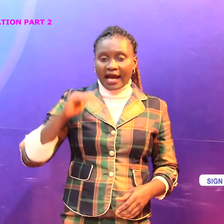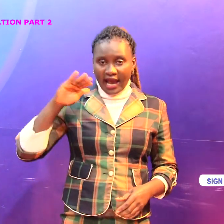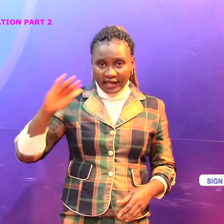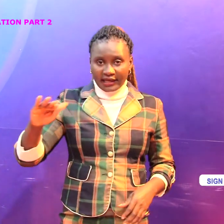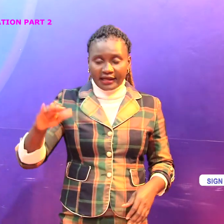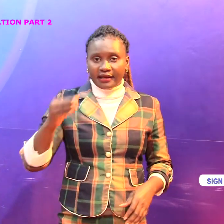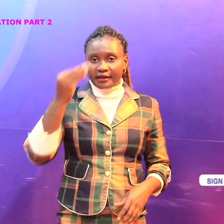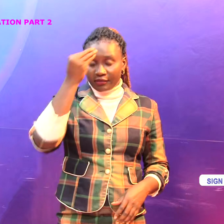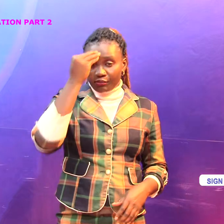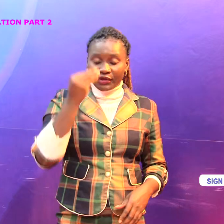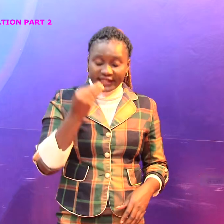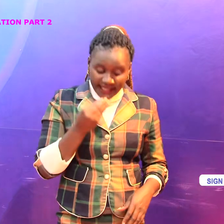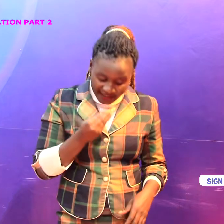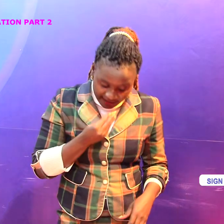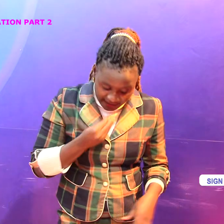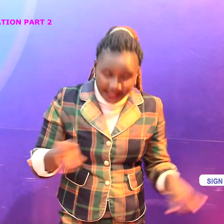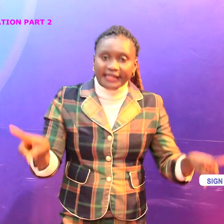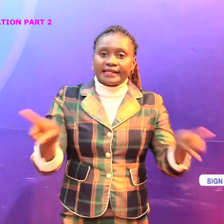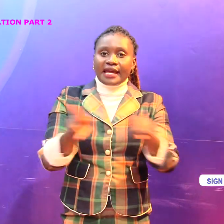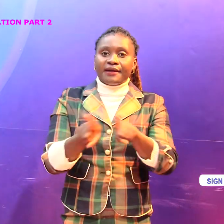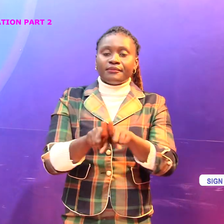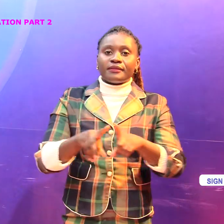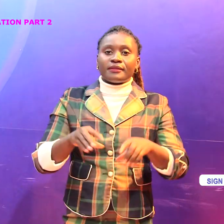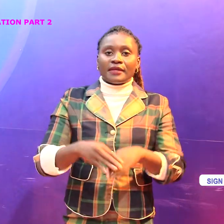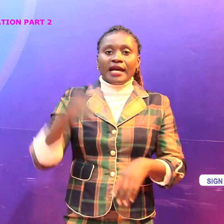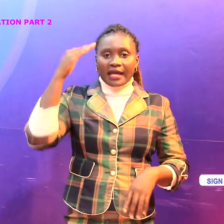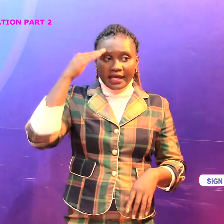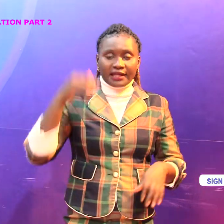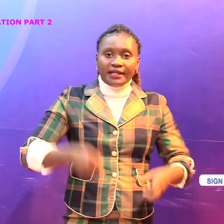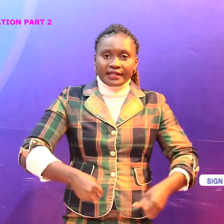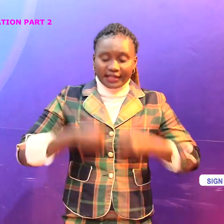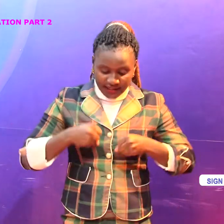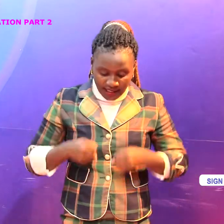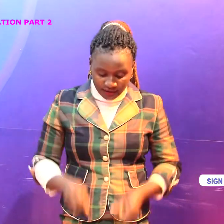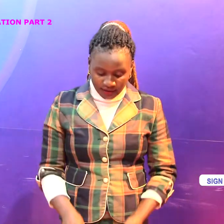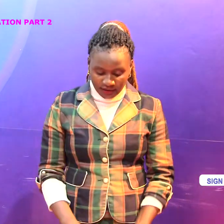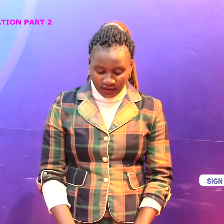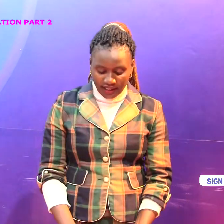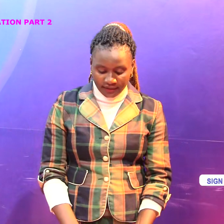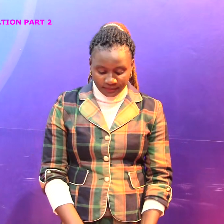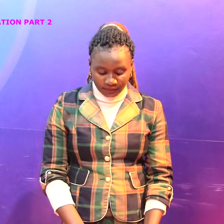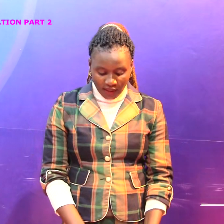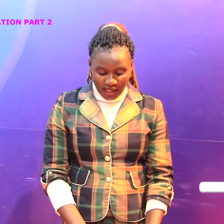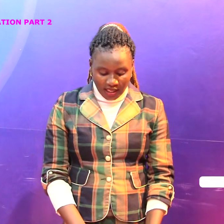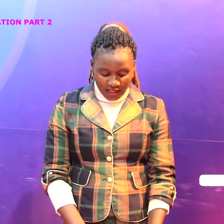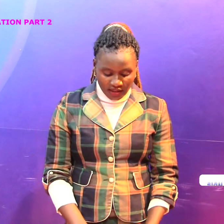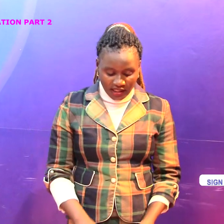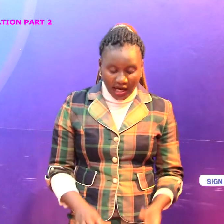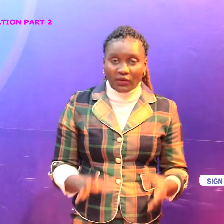girl pretend, same head teacher. Okay. And then our